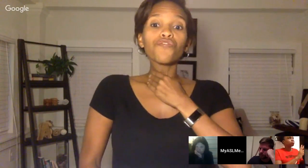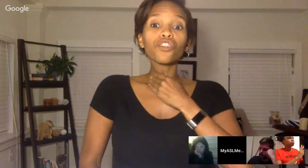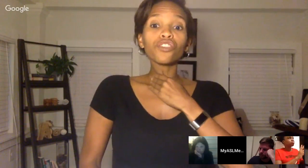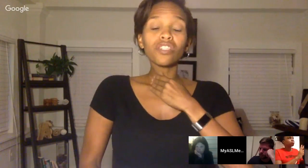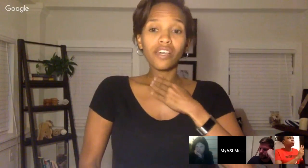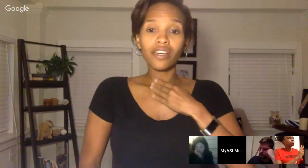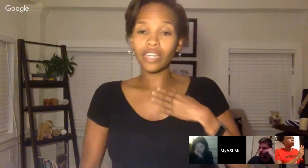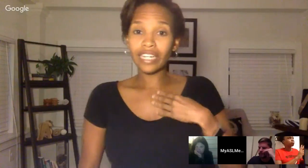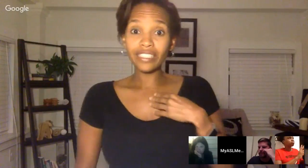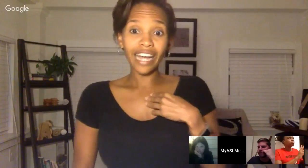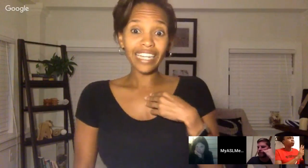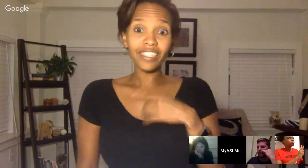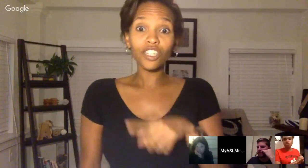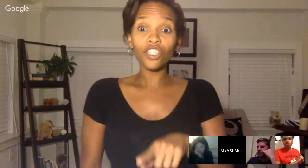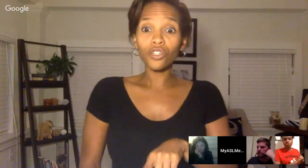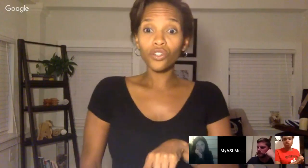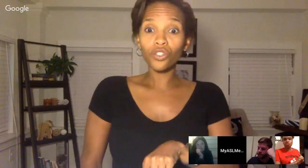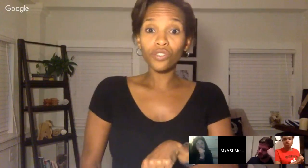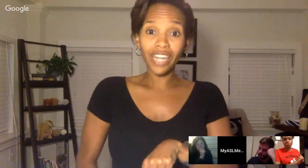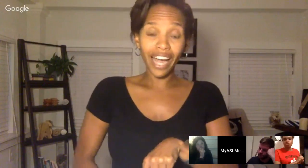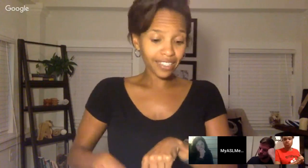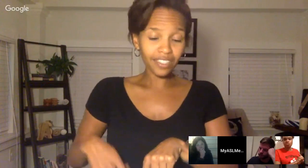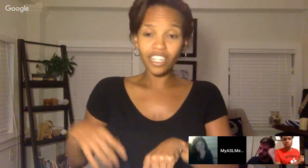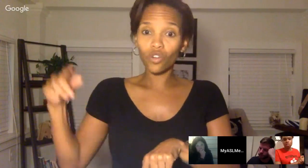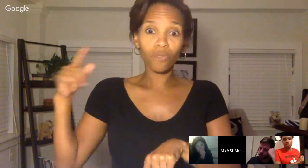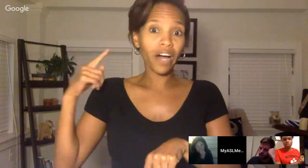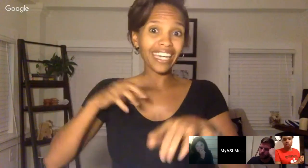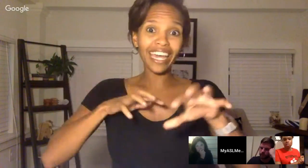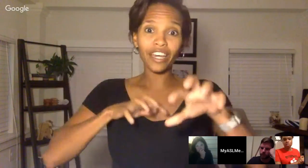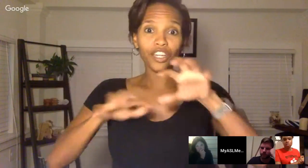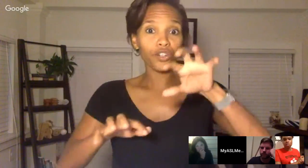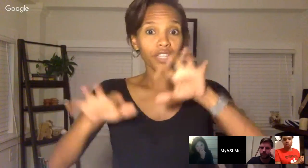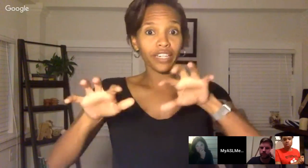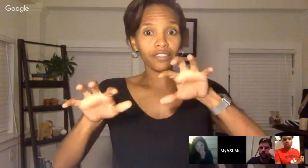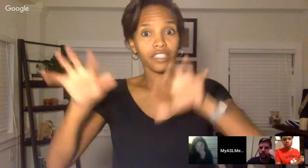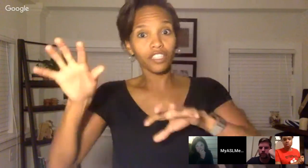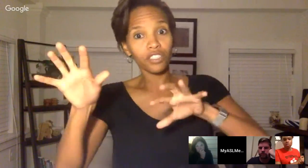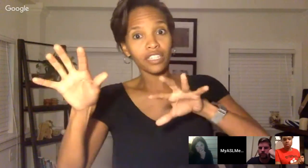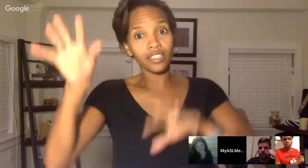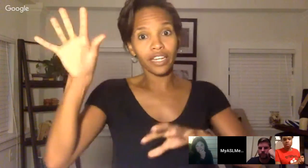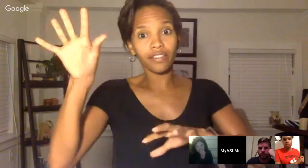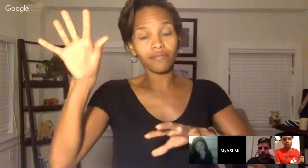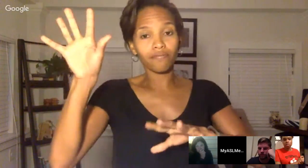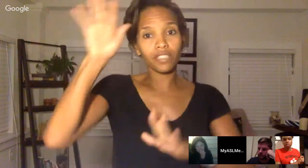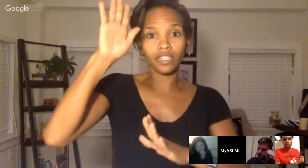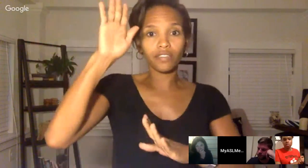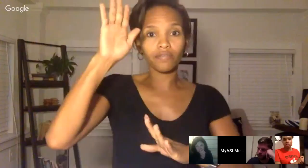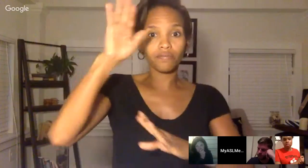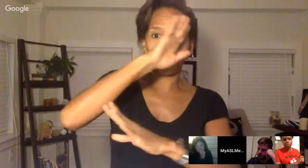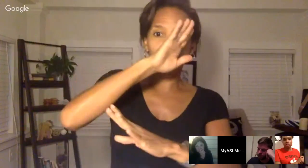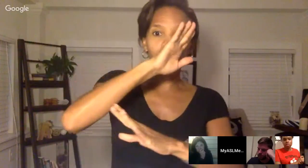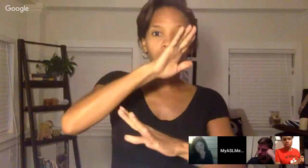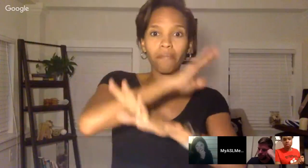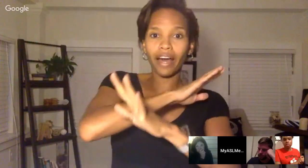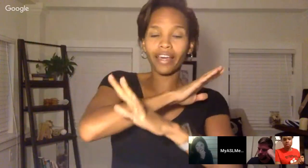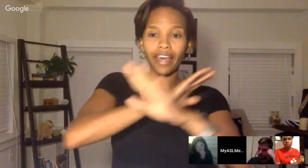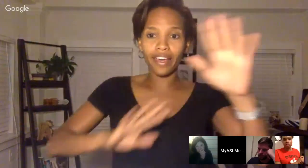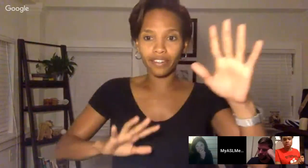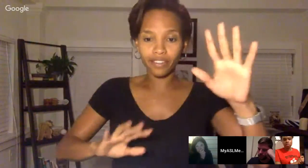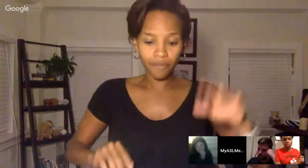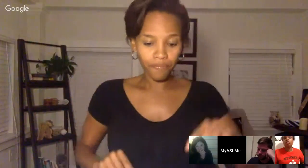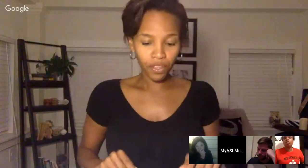So the first thing, and I see you signing Daniqua, but I can't, you're like literally like